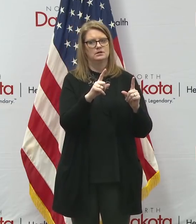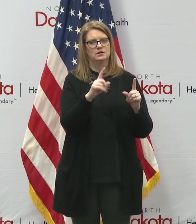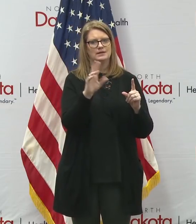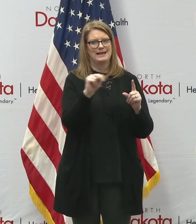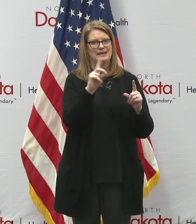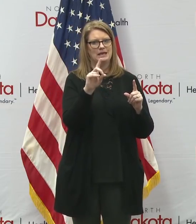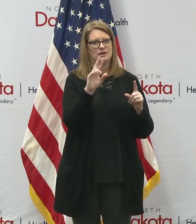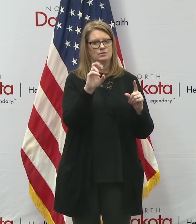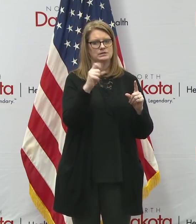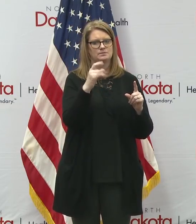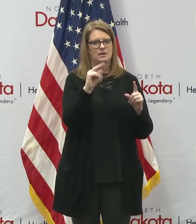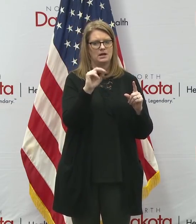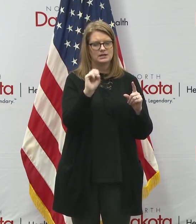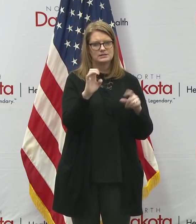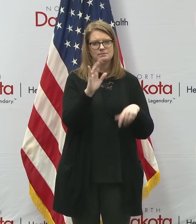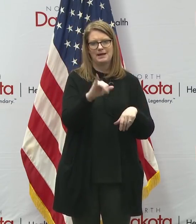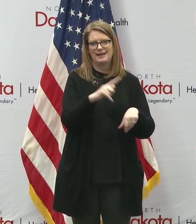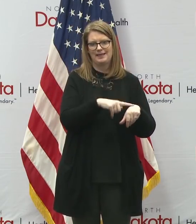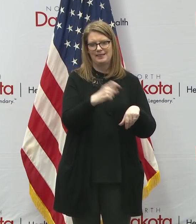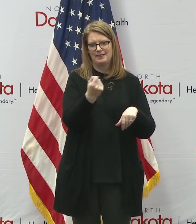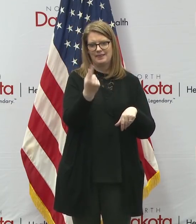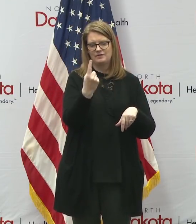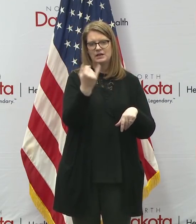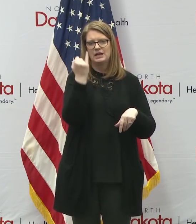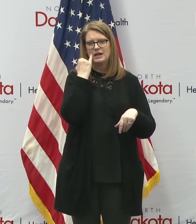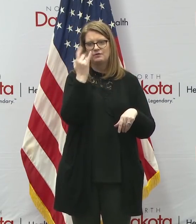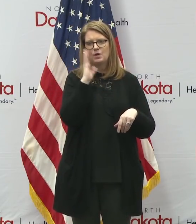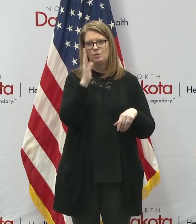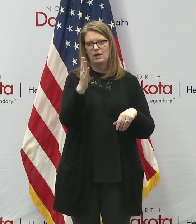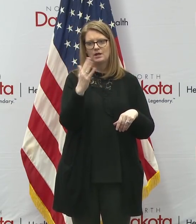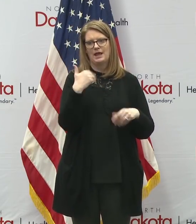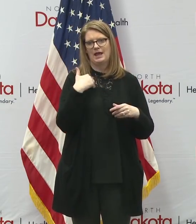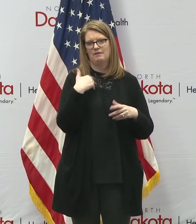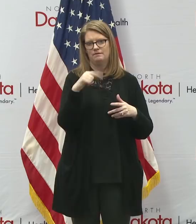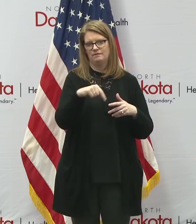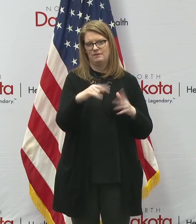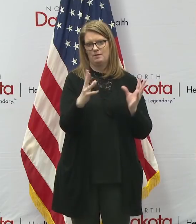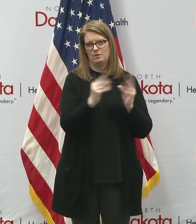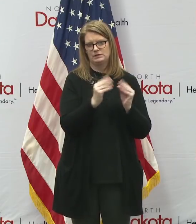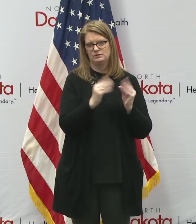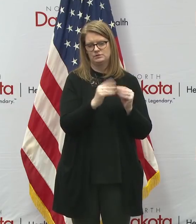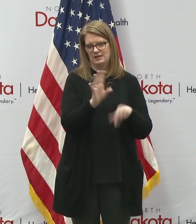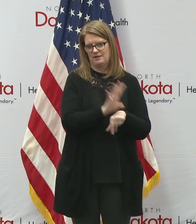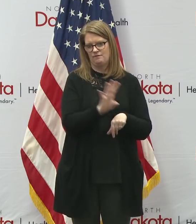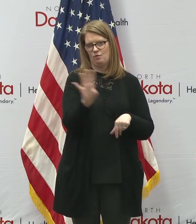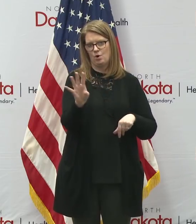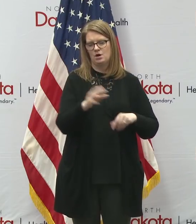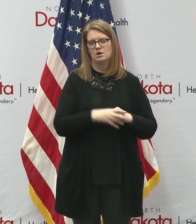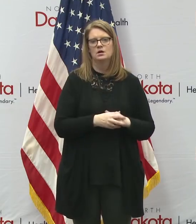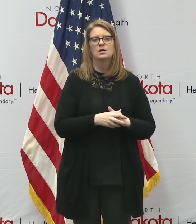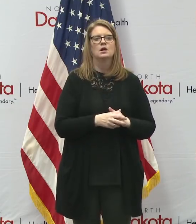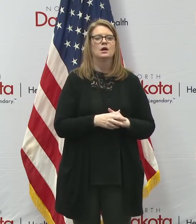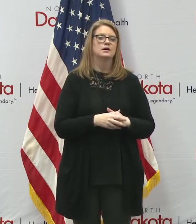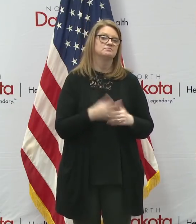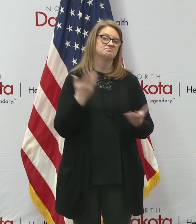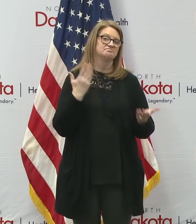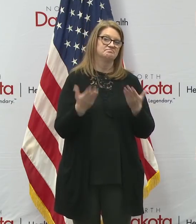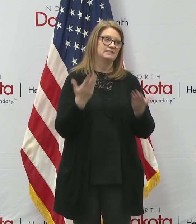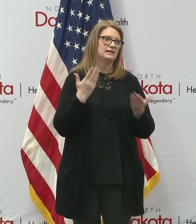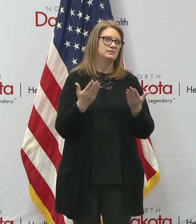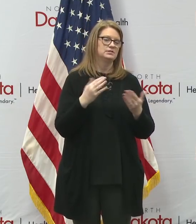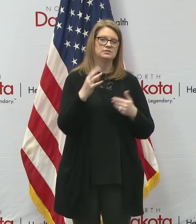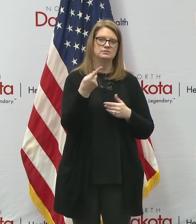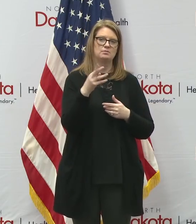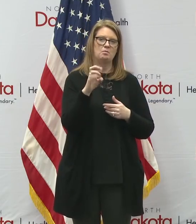governor's website by 11 o'clock tomorrow morning if we are indeed going to hold one of these tomorrow at 4 or not. We may just do press